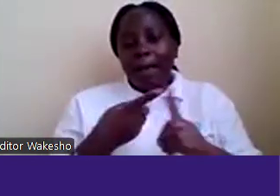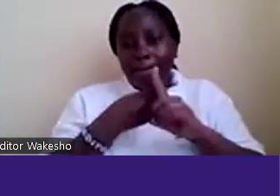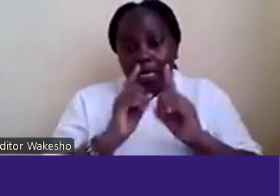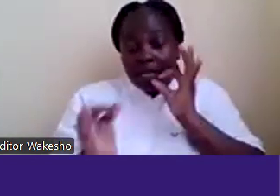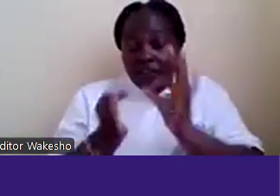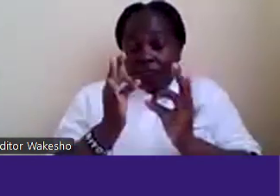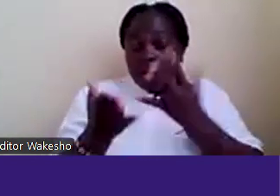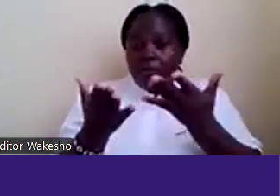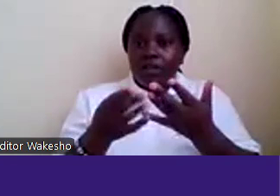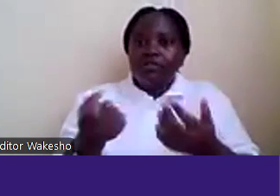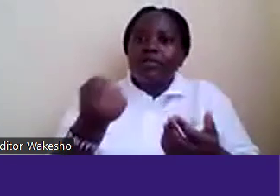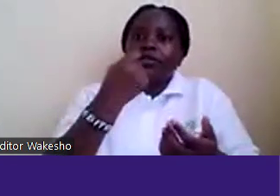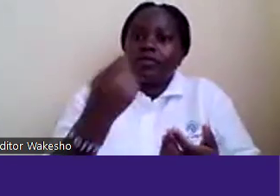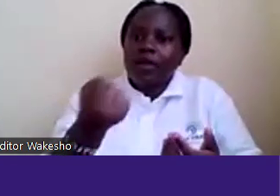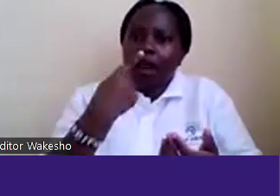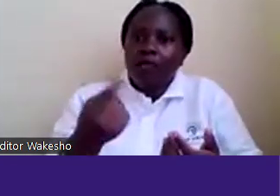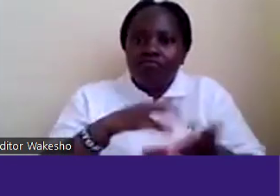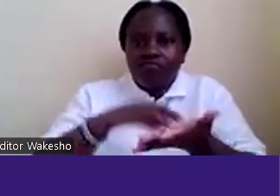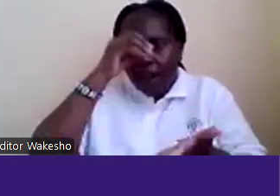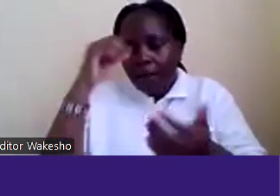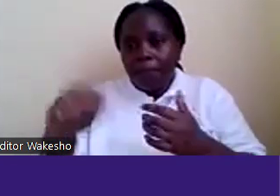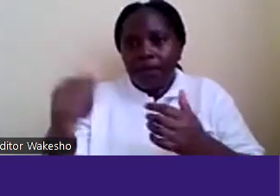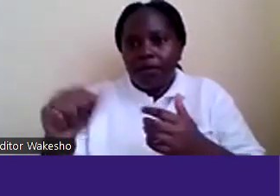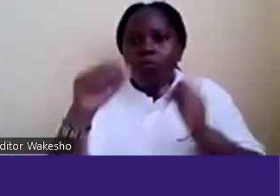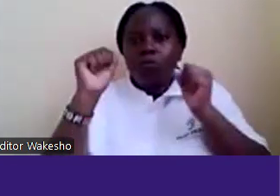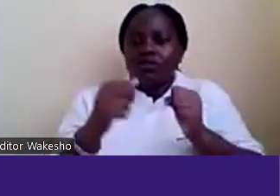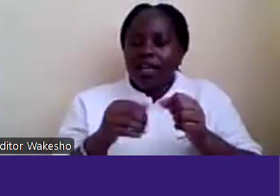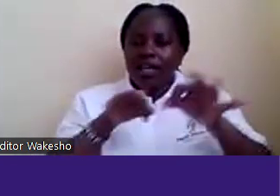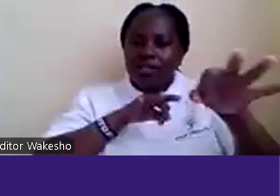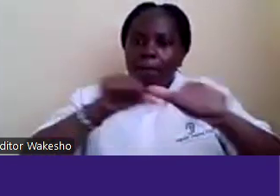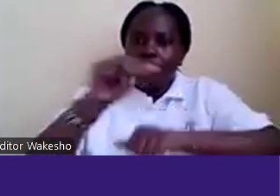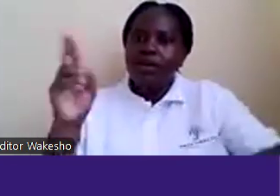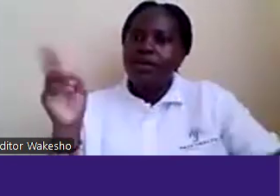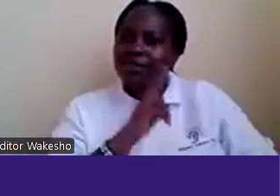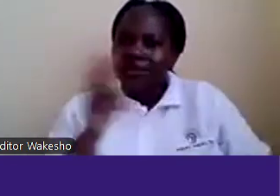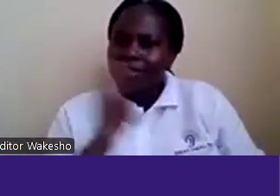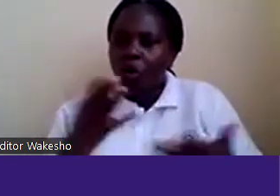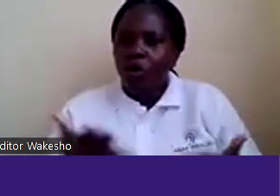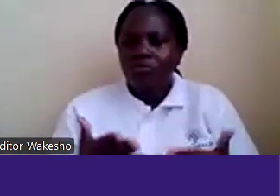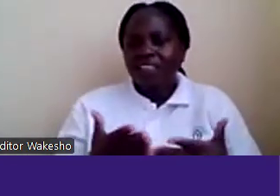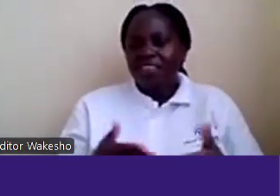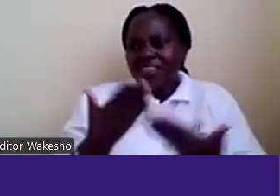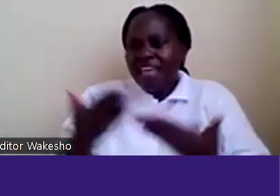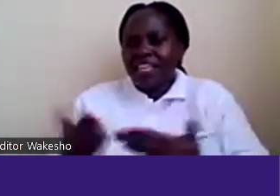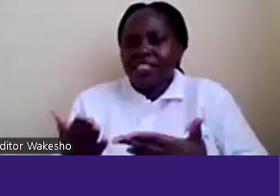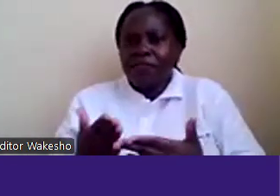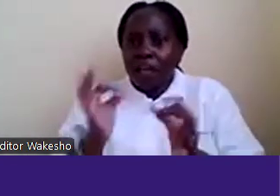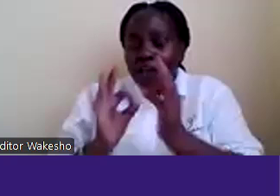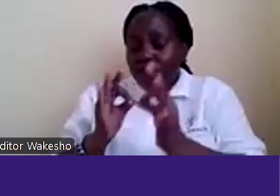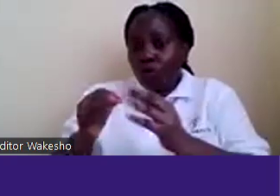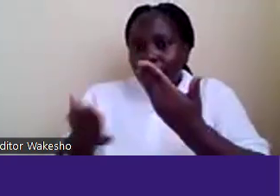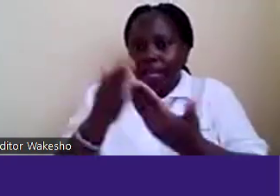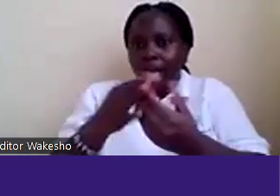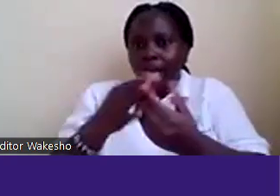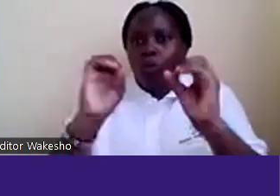medicine, you will hear a lot of talk about, risk factors or predisposing factors. So if you've ever been confused as to what